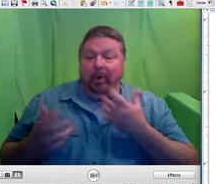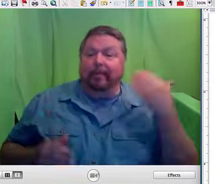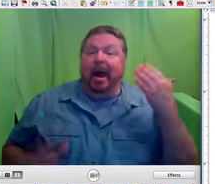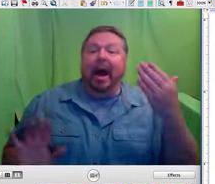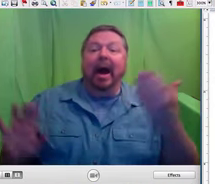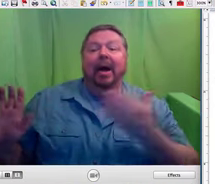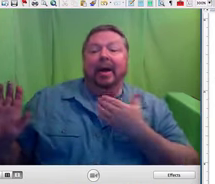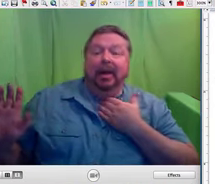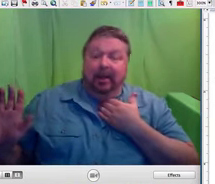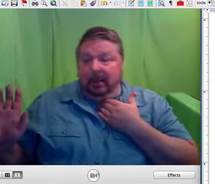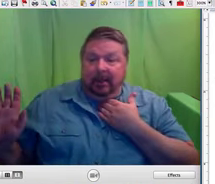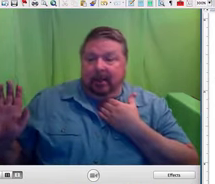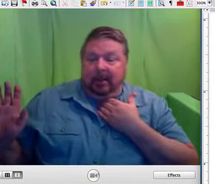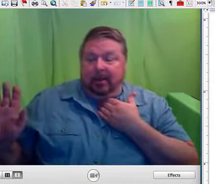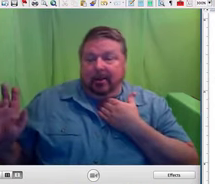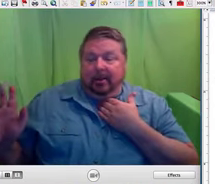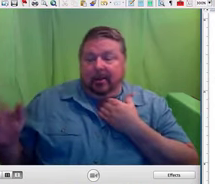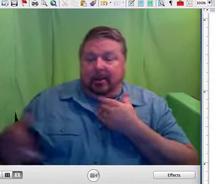want my